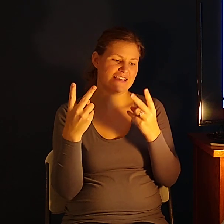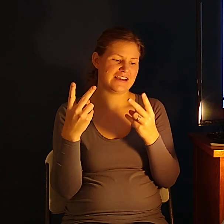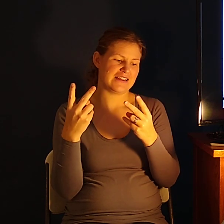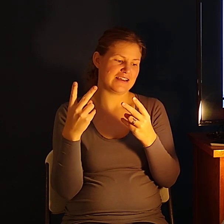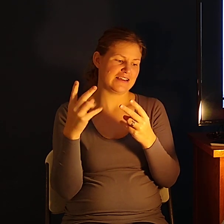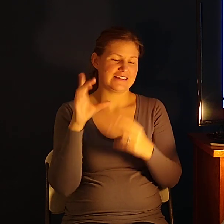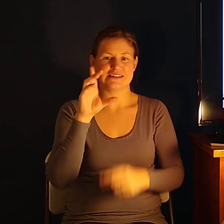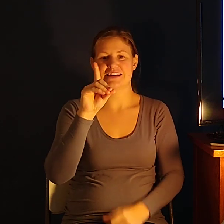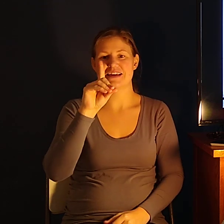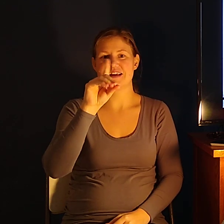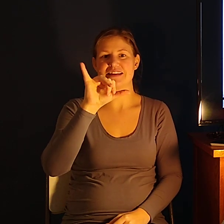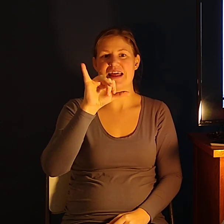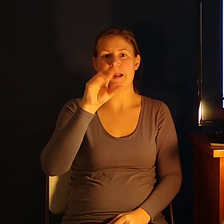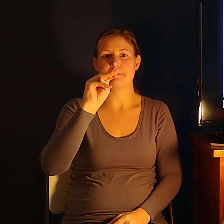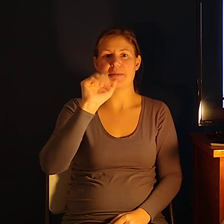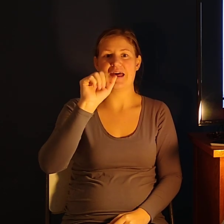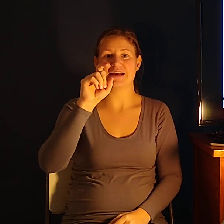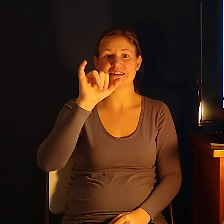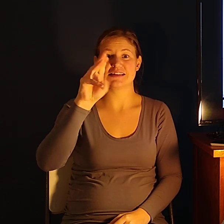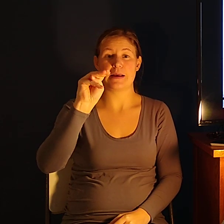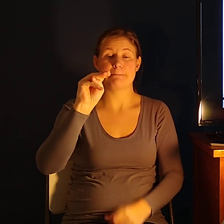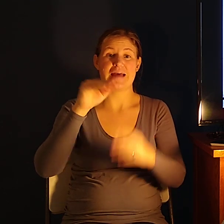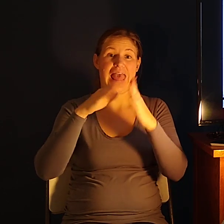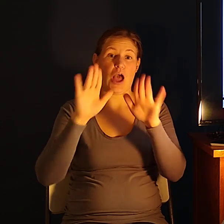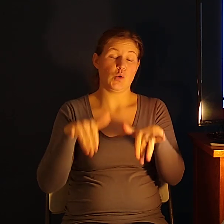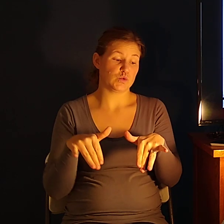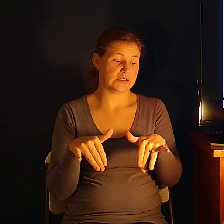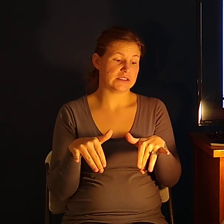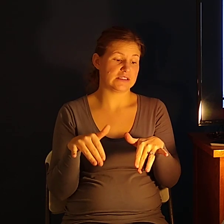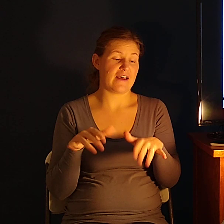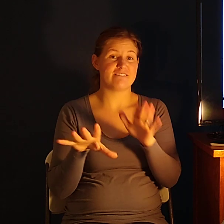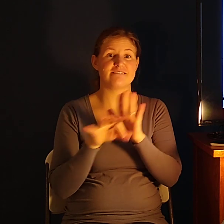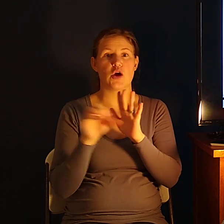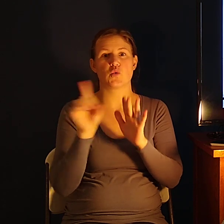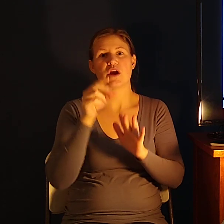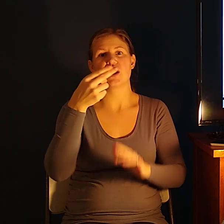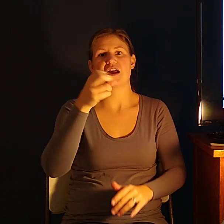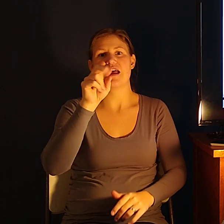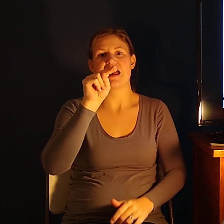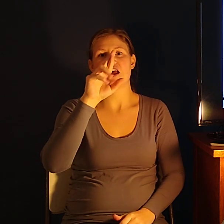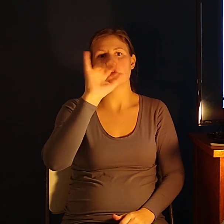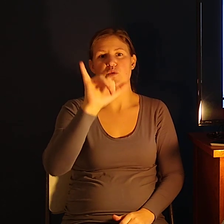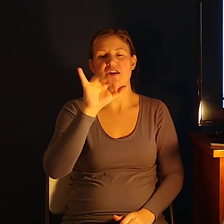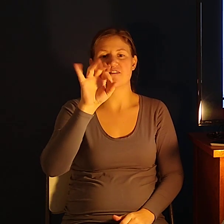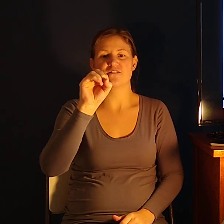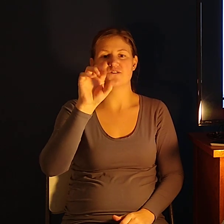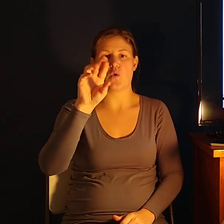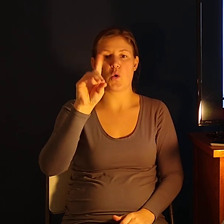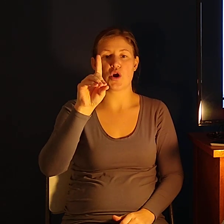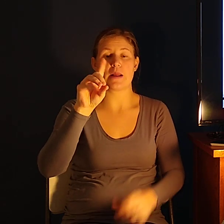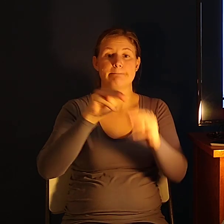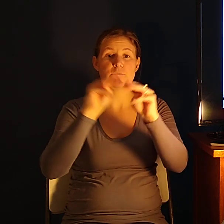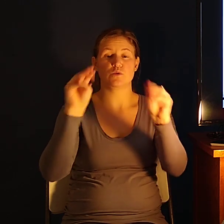Dymaxion House, which is a case study, and it's located at the Henry Ford Museum. And very enjoyable